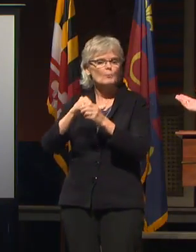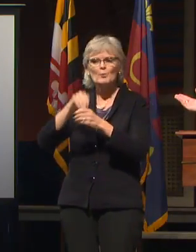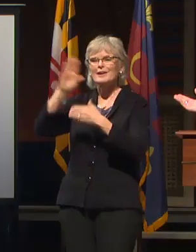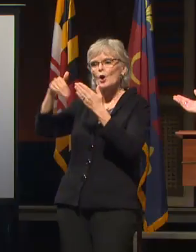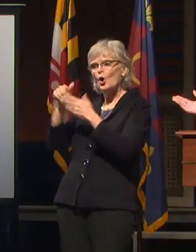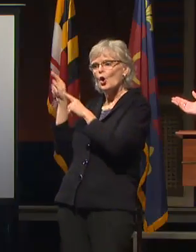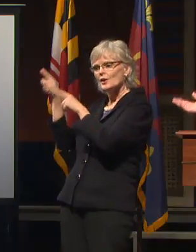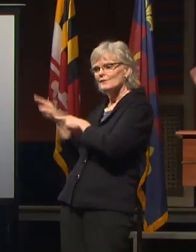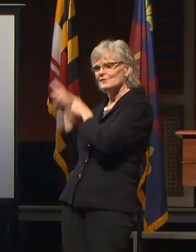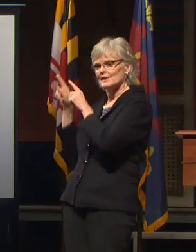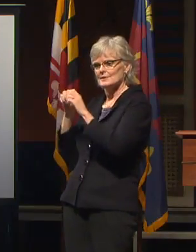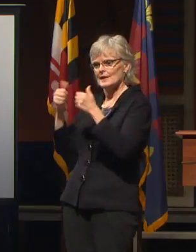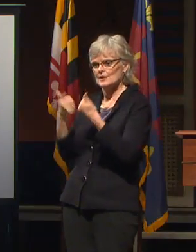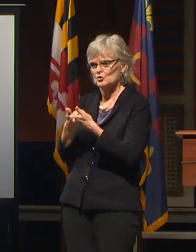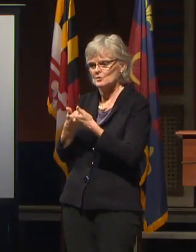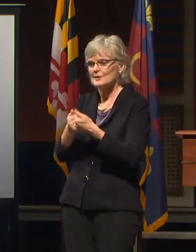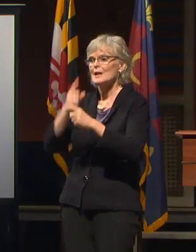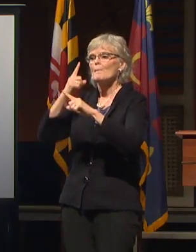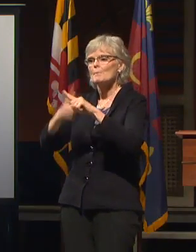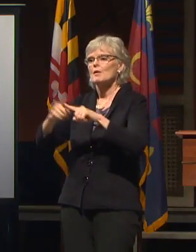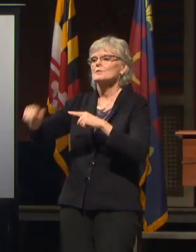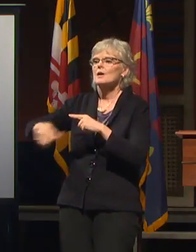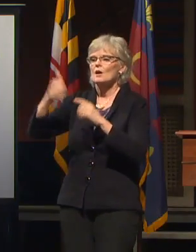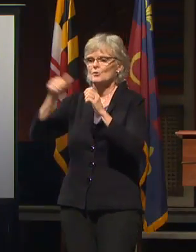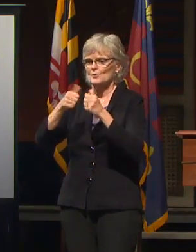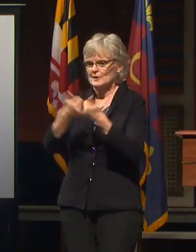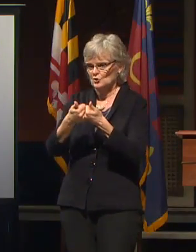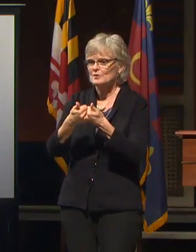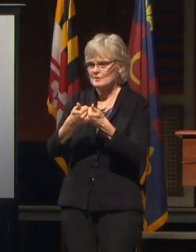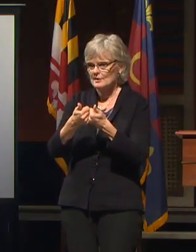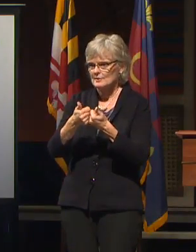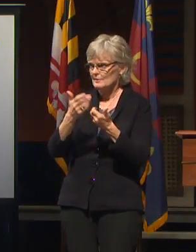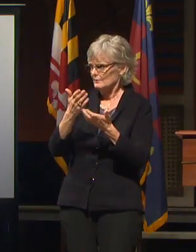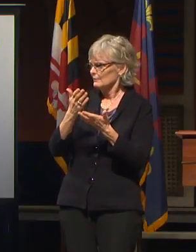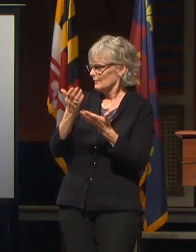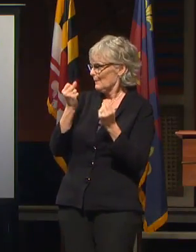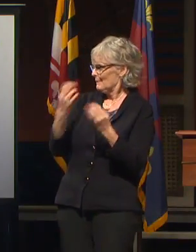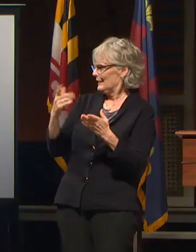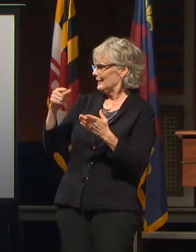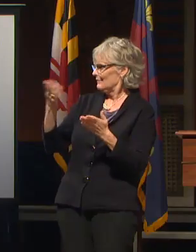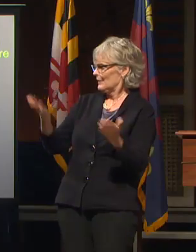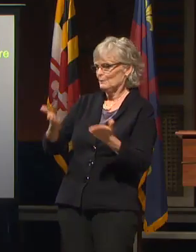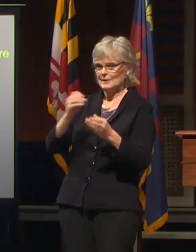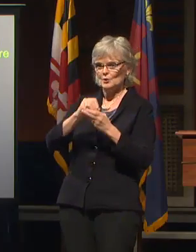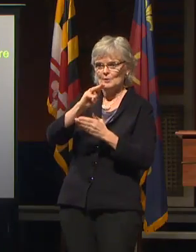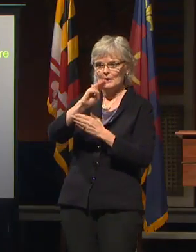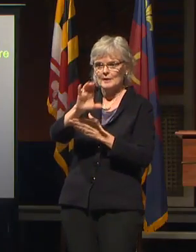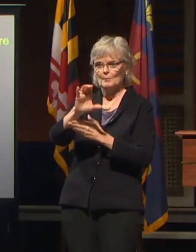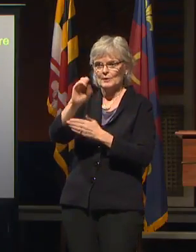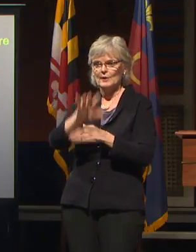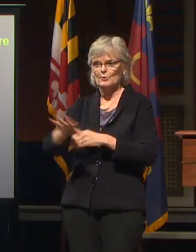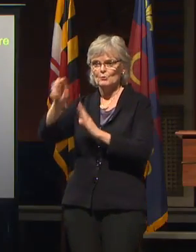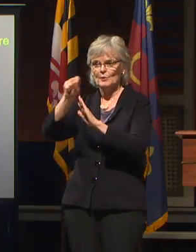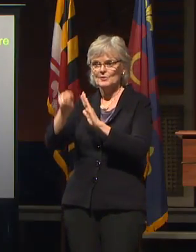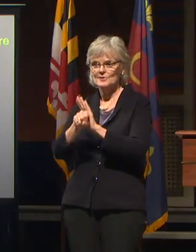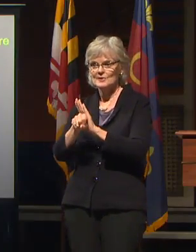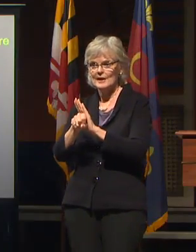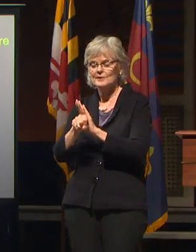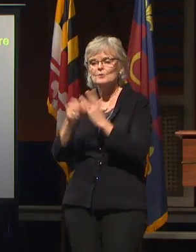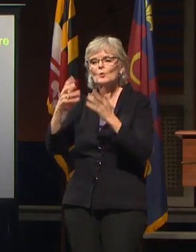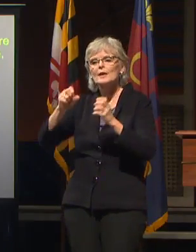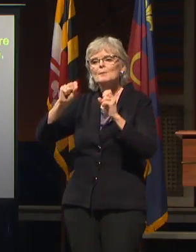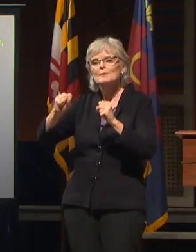these agencies and then other agencies, both local, many of them here in Montgomery County and across the state, in order to be